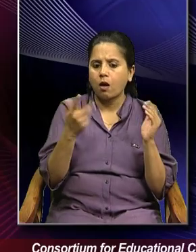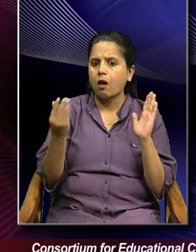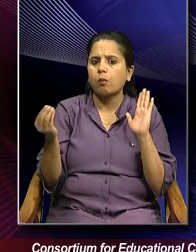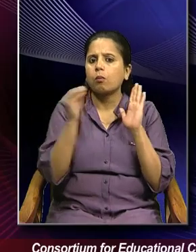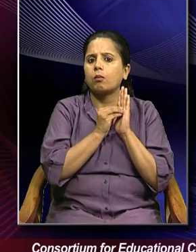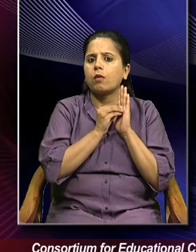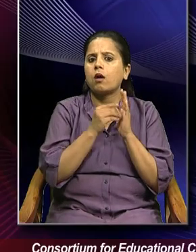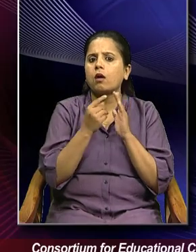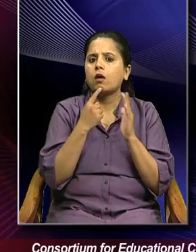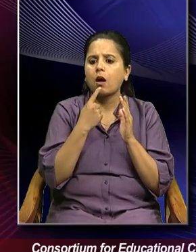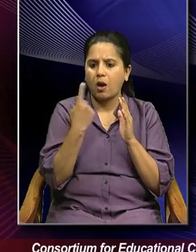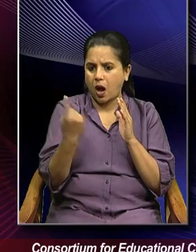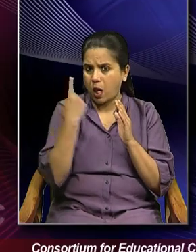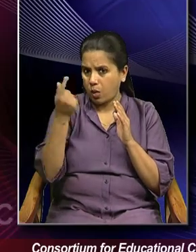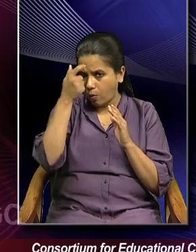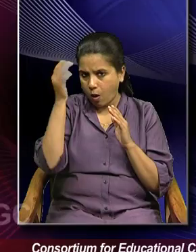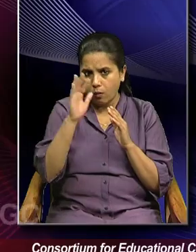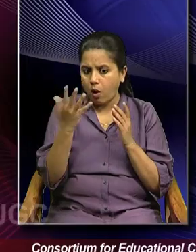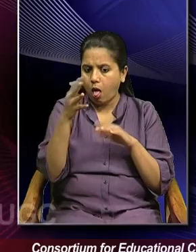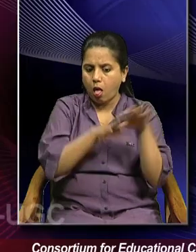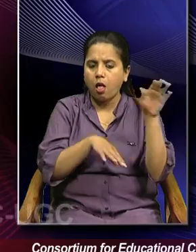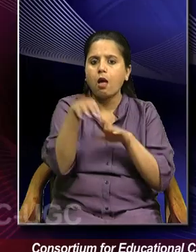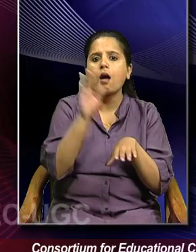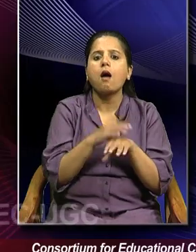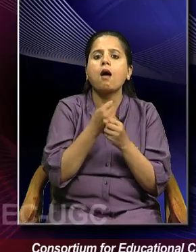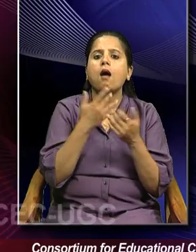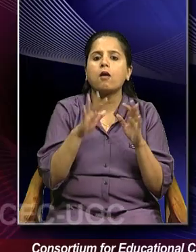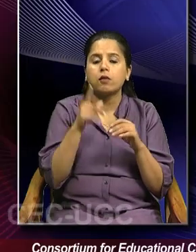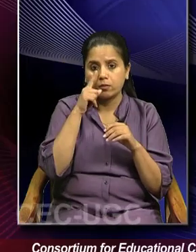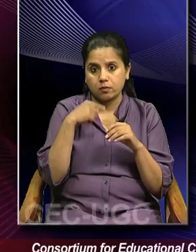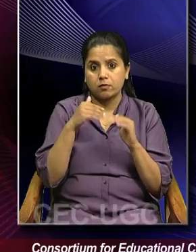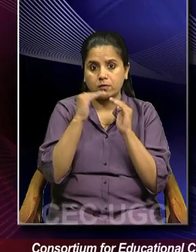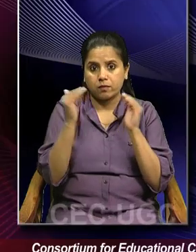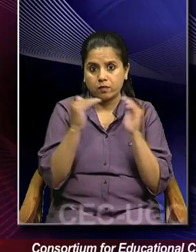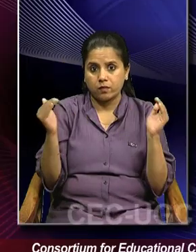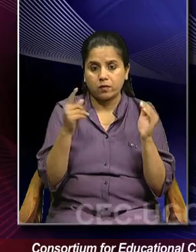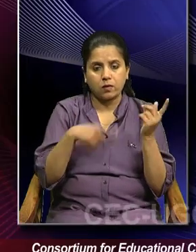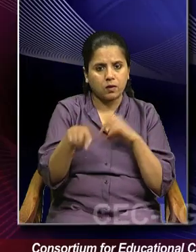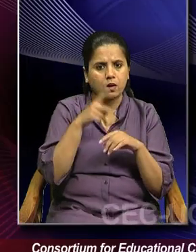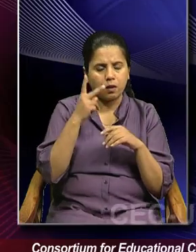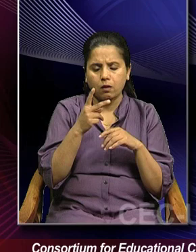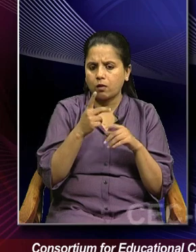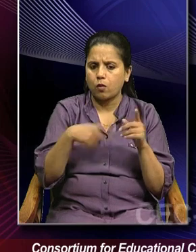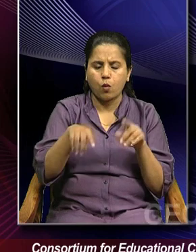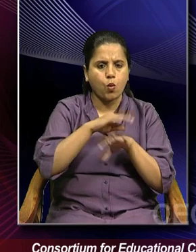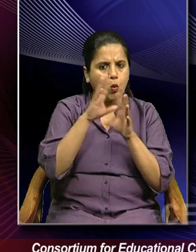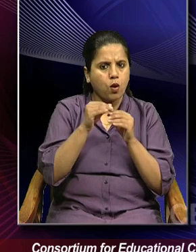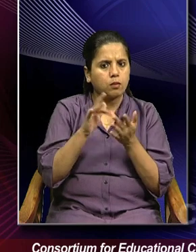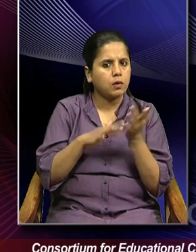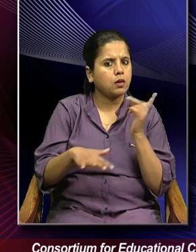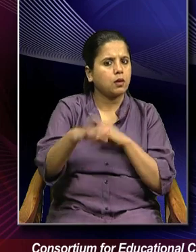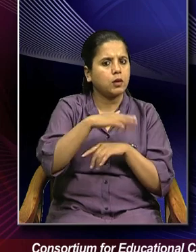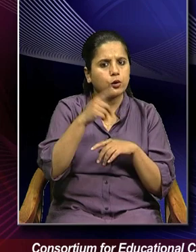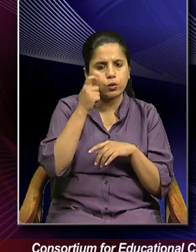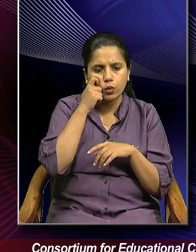an isolated issue, but that gender equality encompassed all areas of